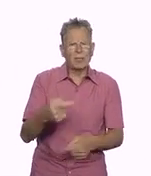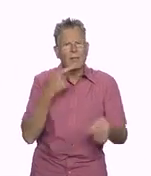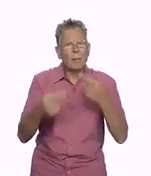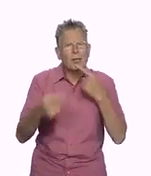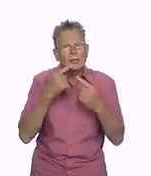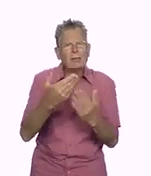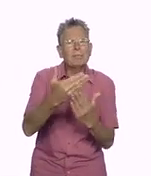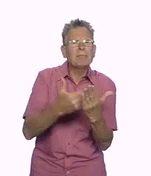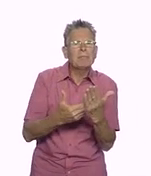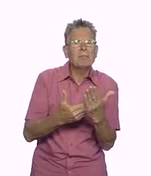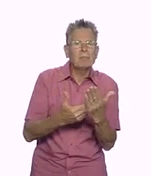6602.